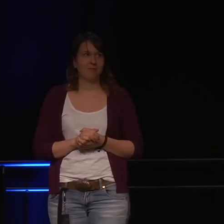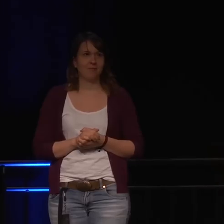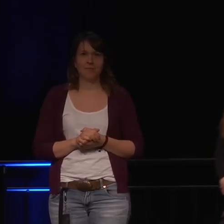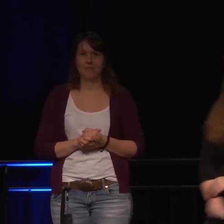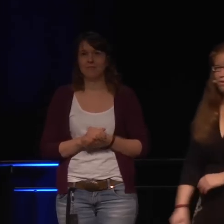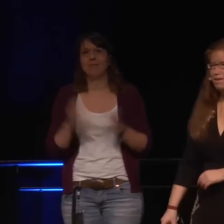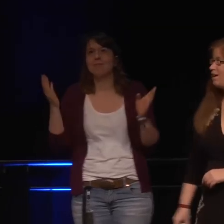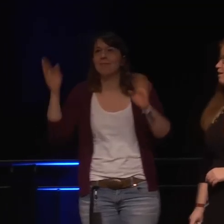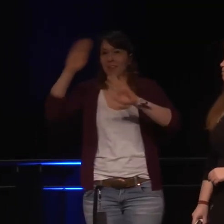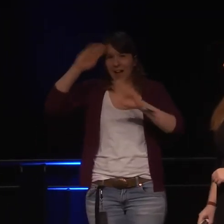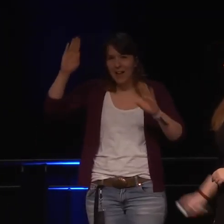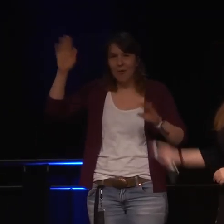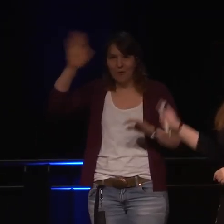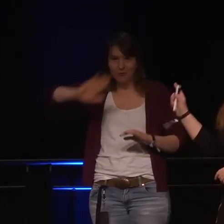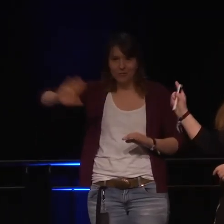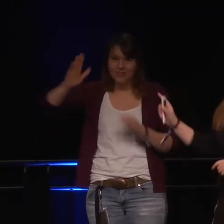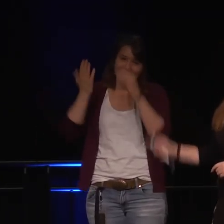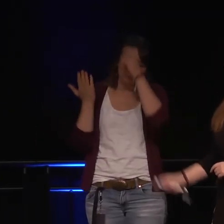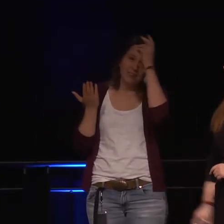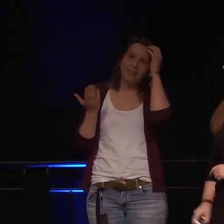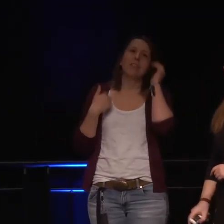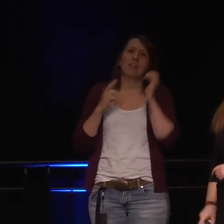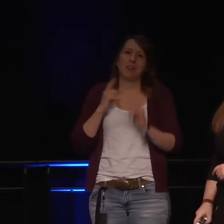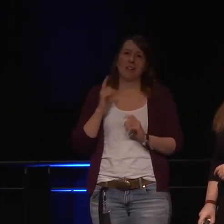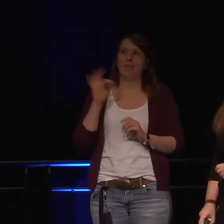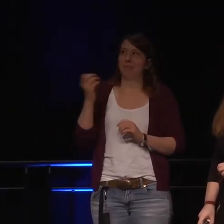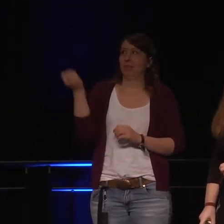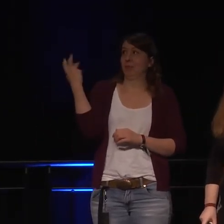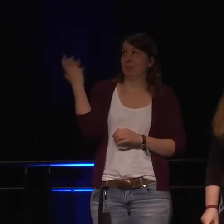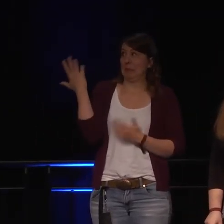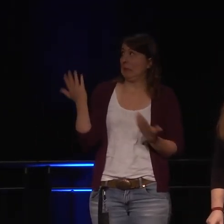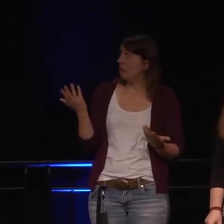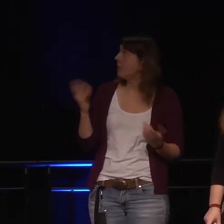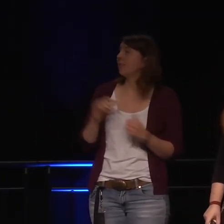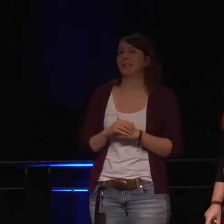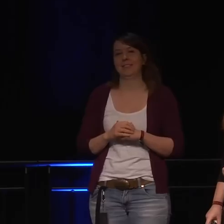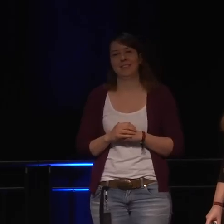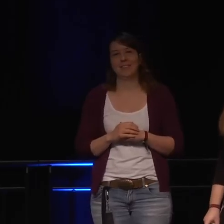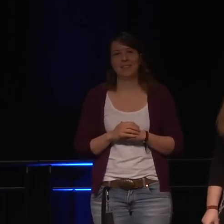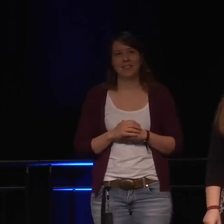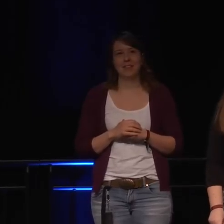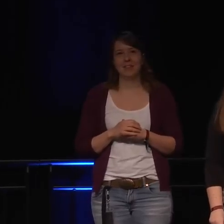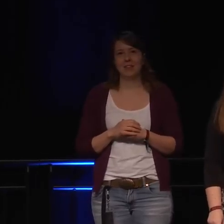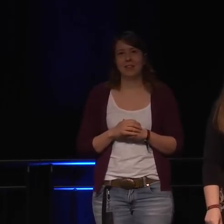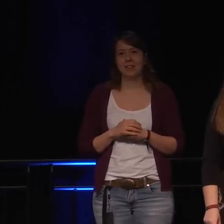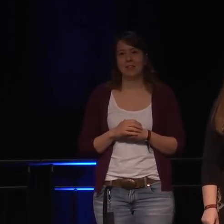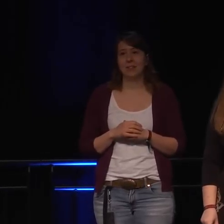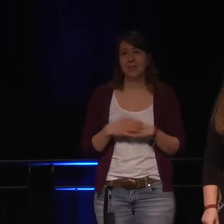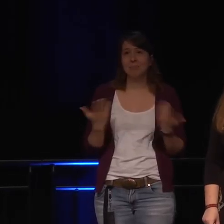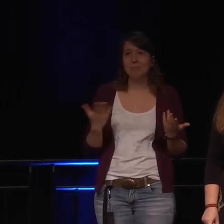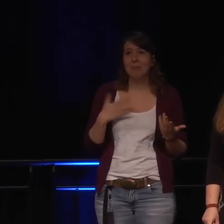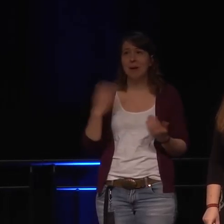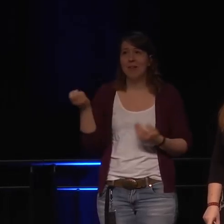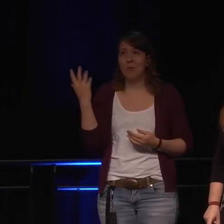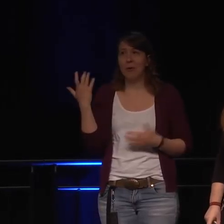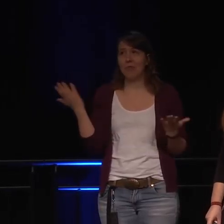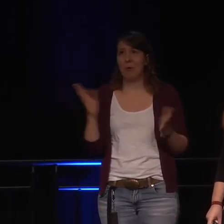Hello, everybody. I'm waiting for my slides to appear on the screen. Where are my slides, please?